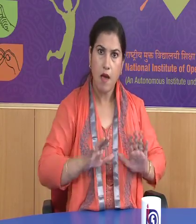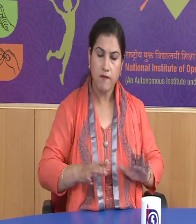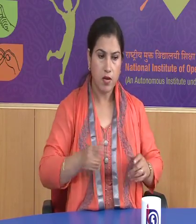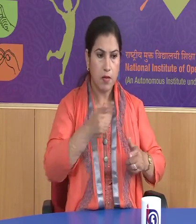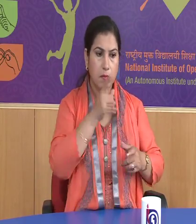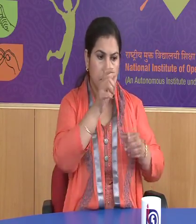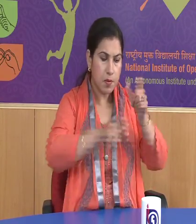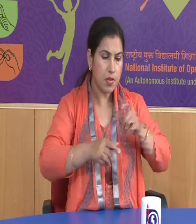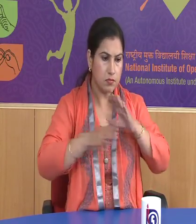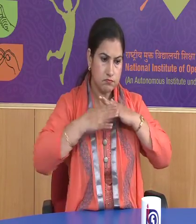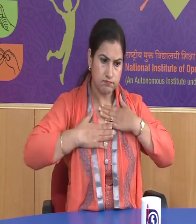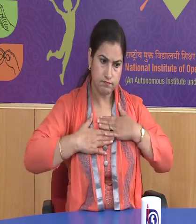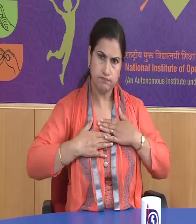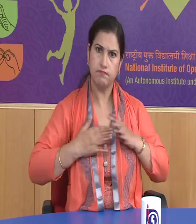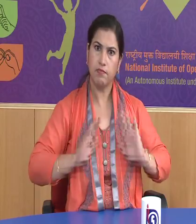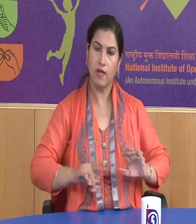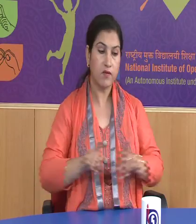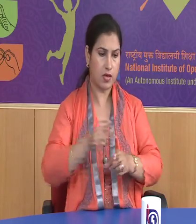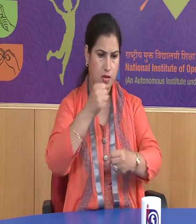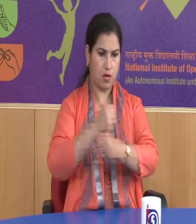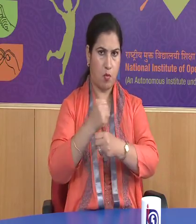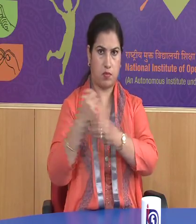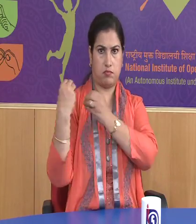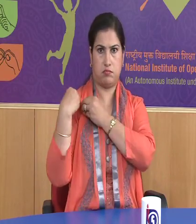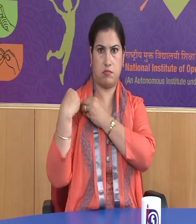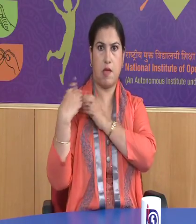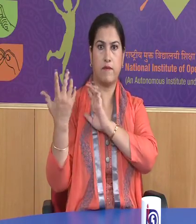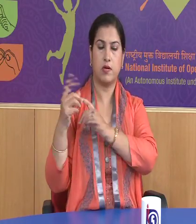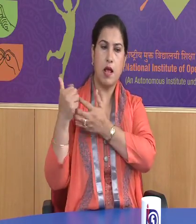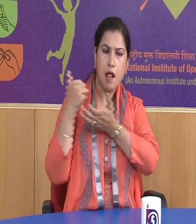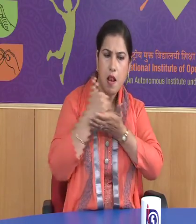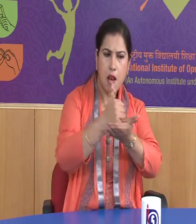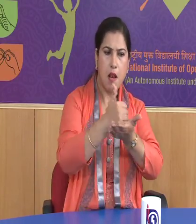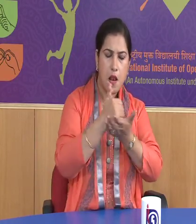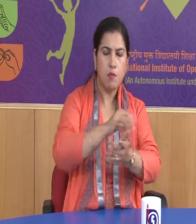as the government is responsible for their well-being.